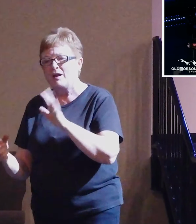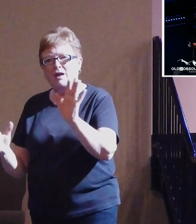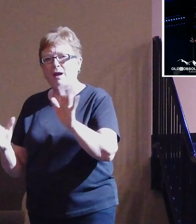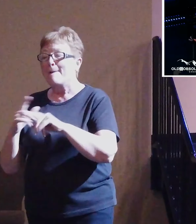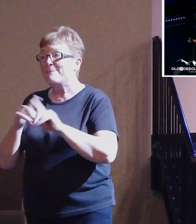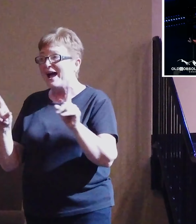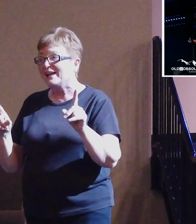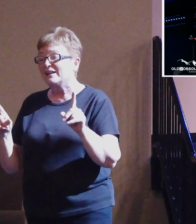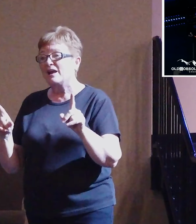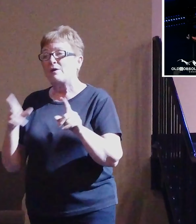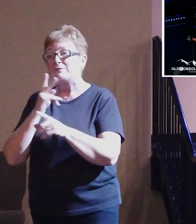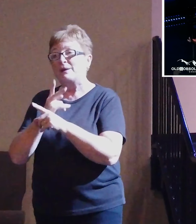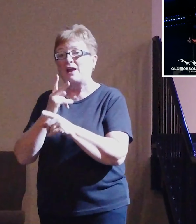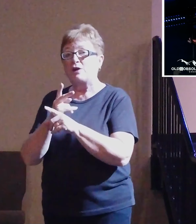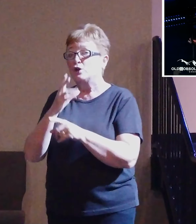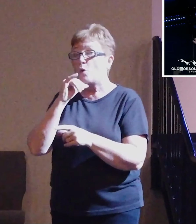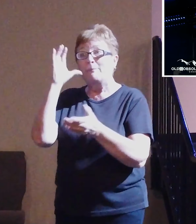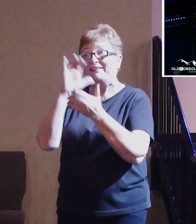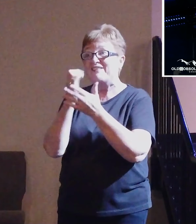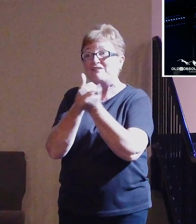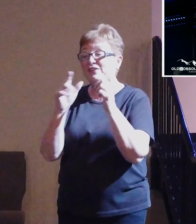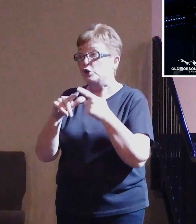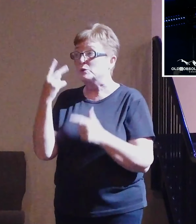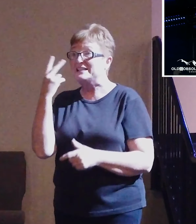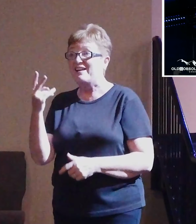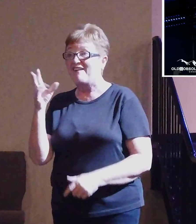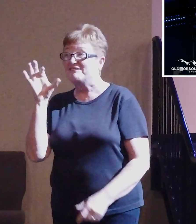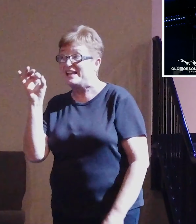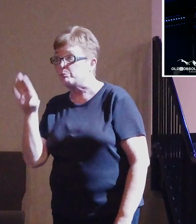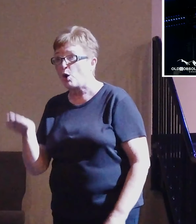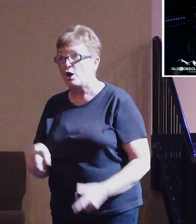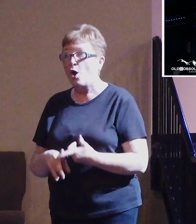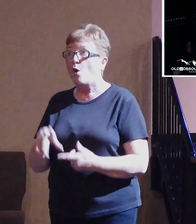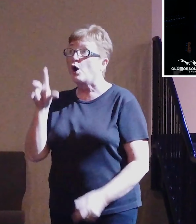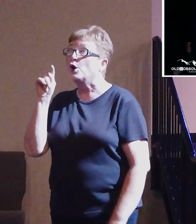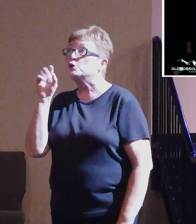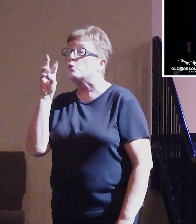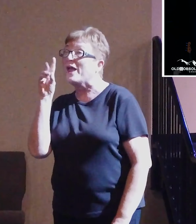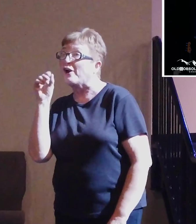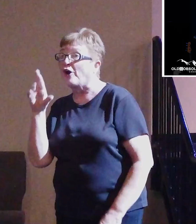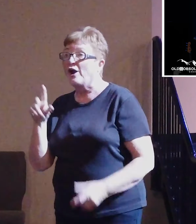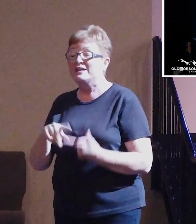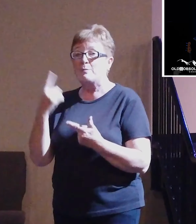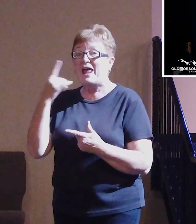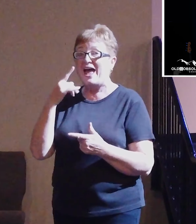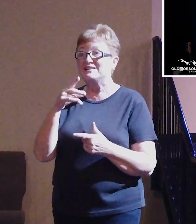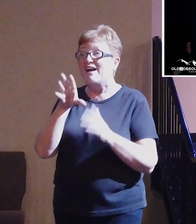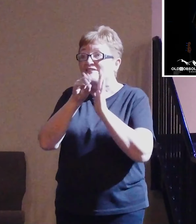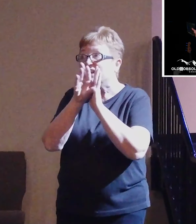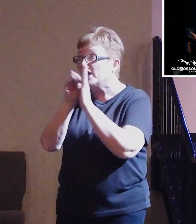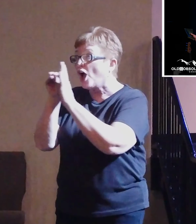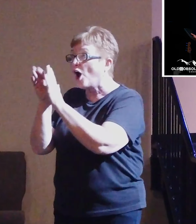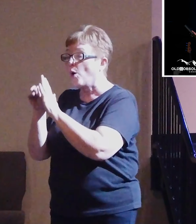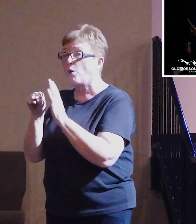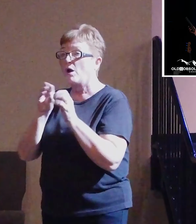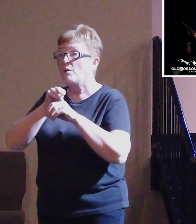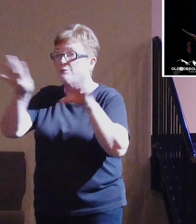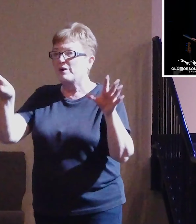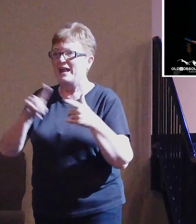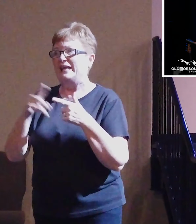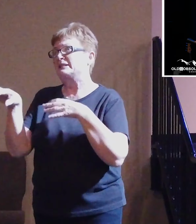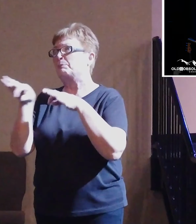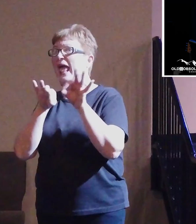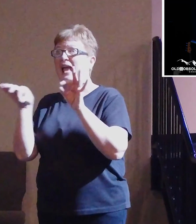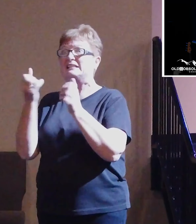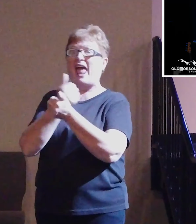that we see on Facebook or Twitter because someone's got a video going around. You know, it supposedly explains